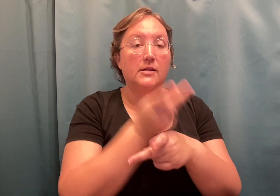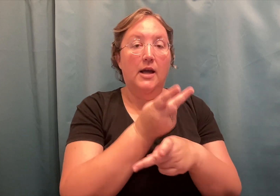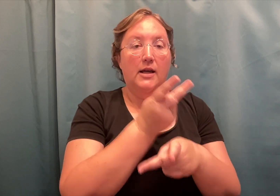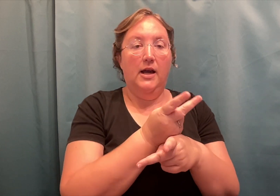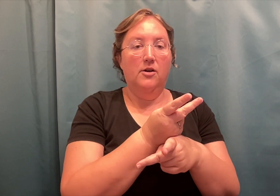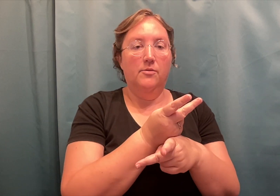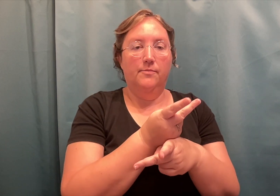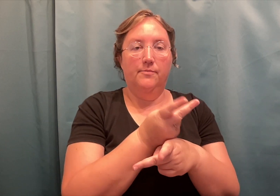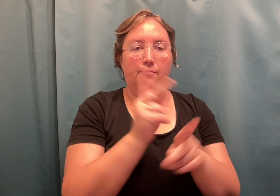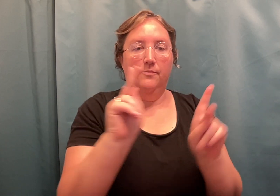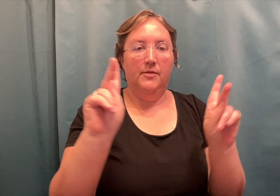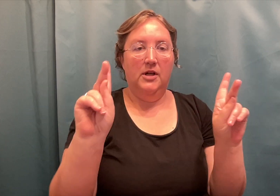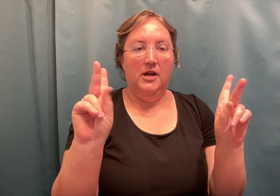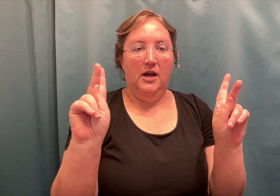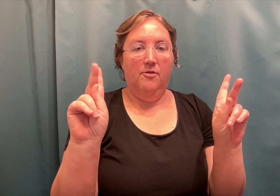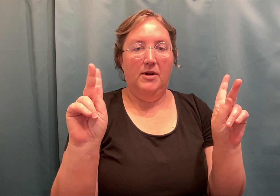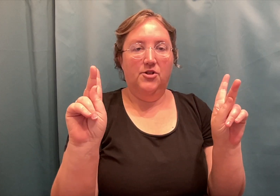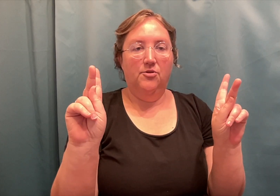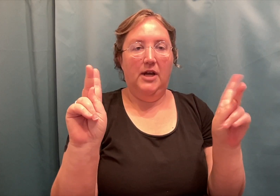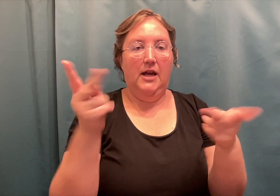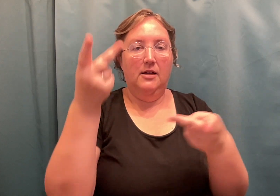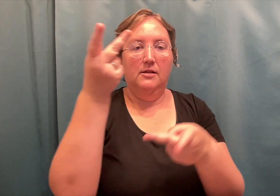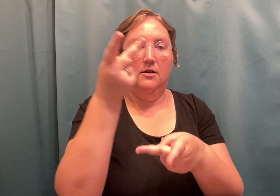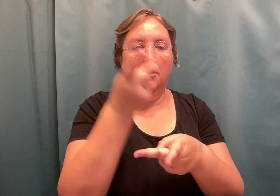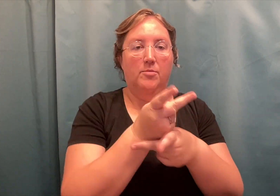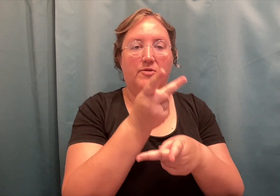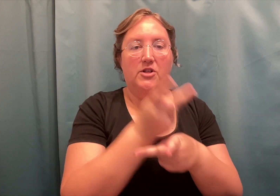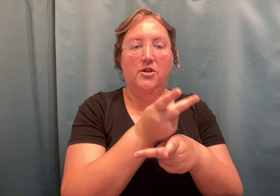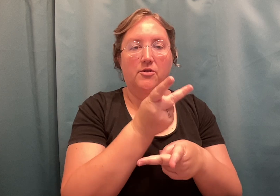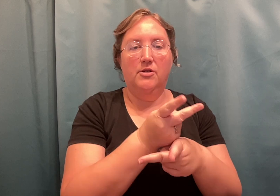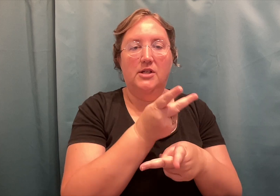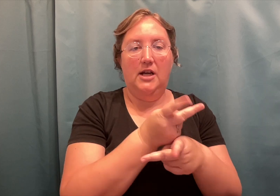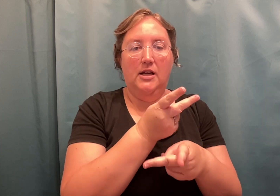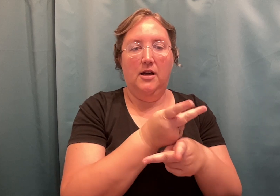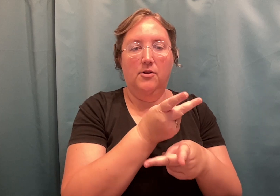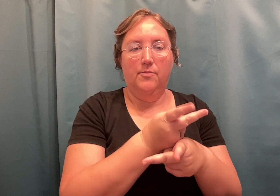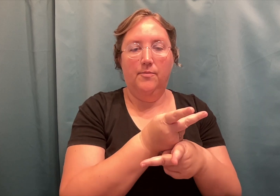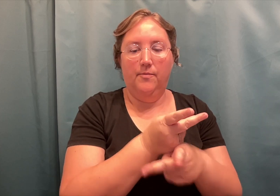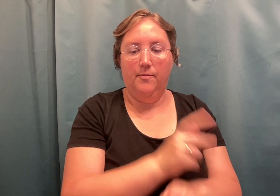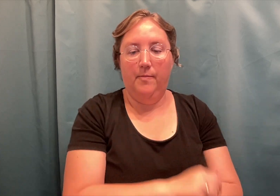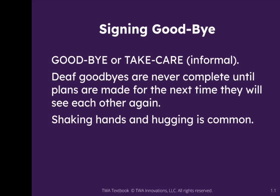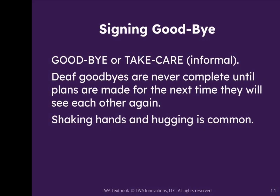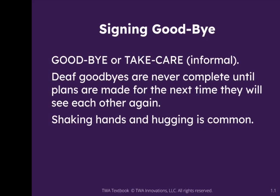Take care. I have my two Ks on top of each other. Take care.